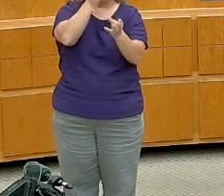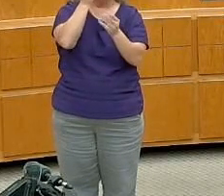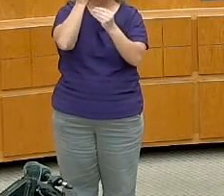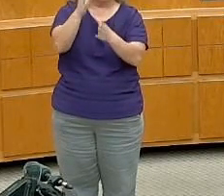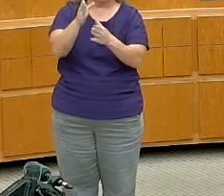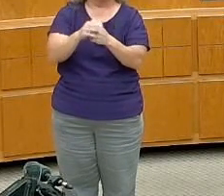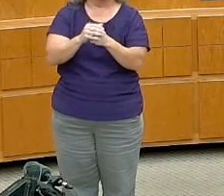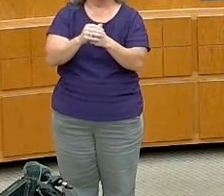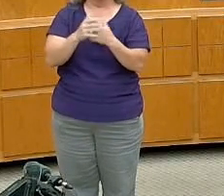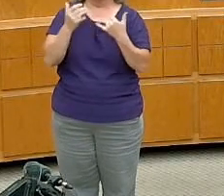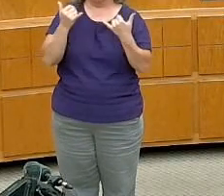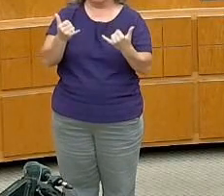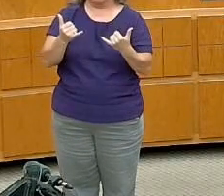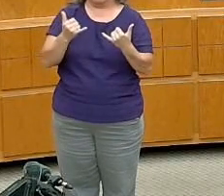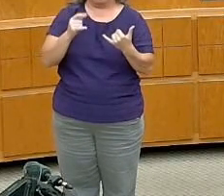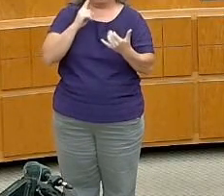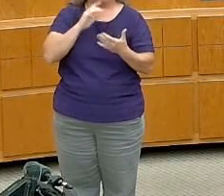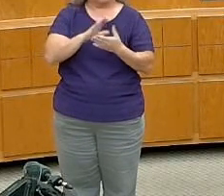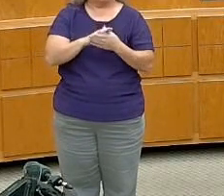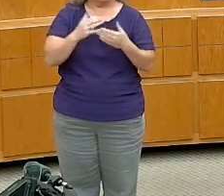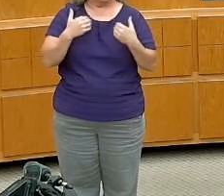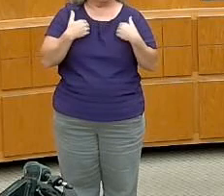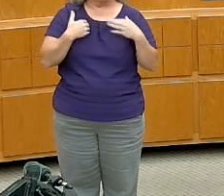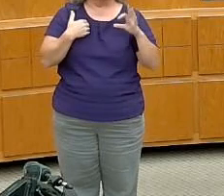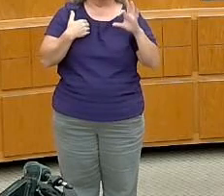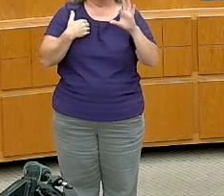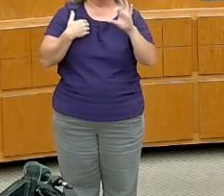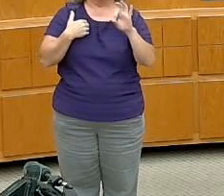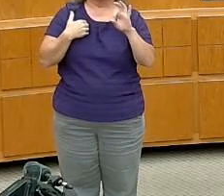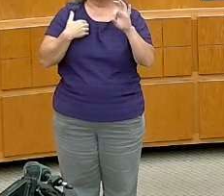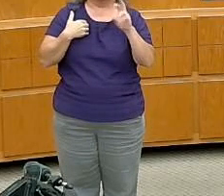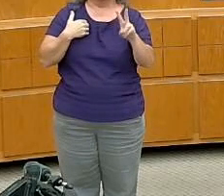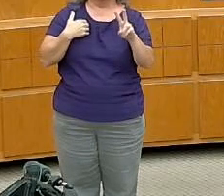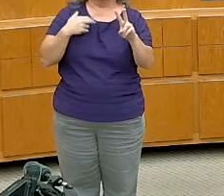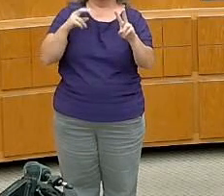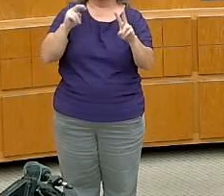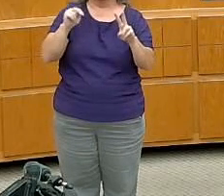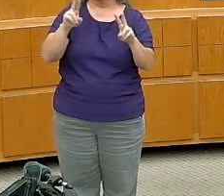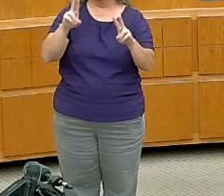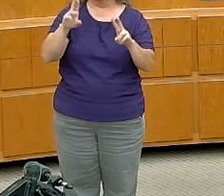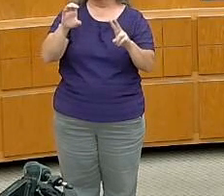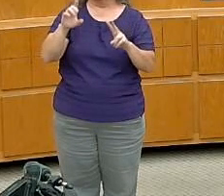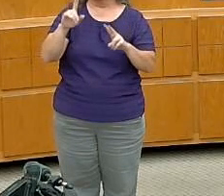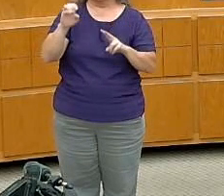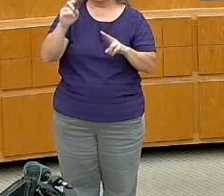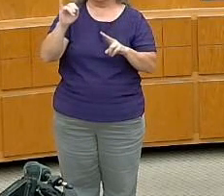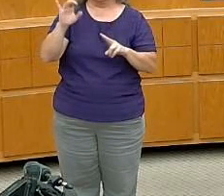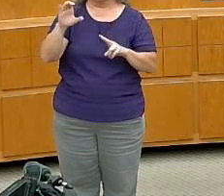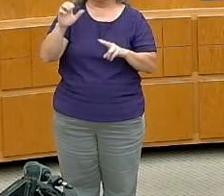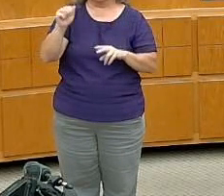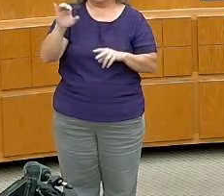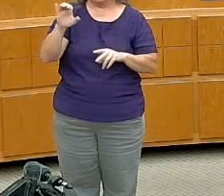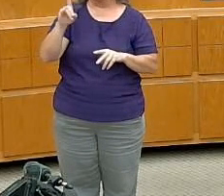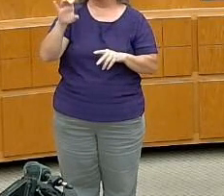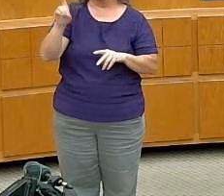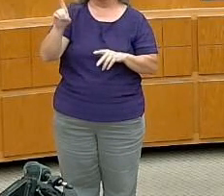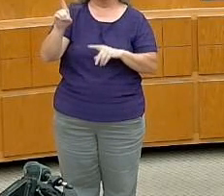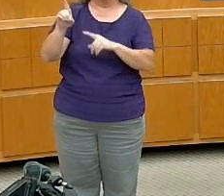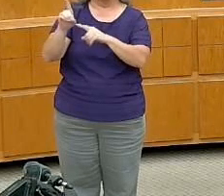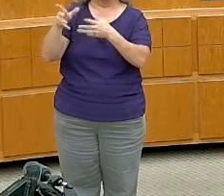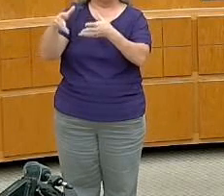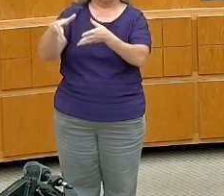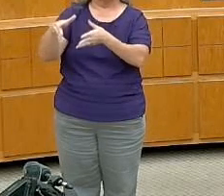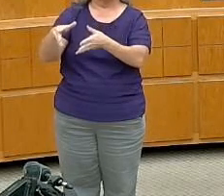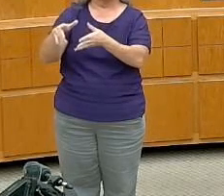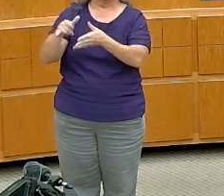believe we have 92 nucleic acid reactant agents left, and that is the limit of